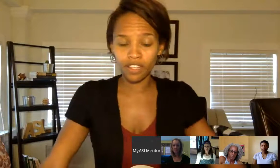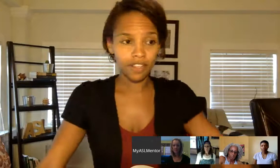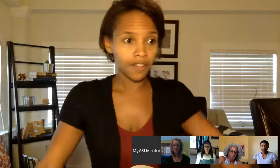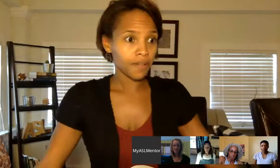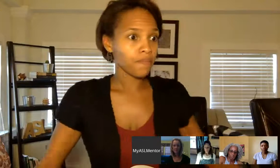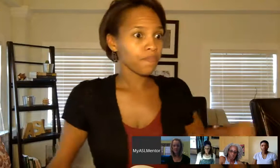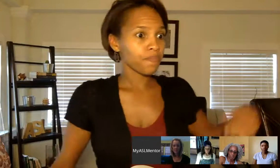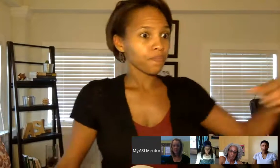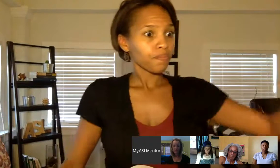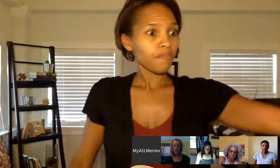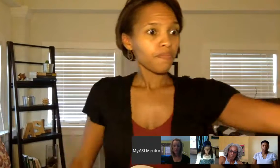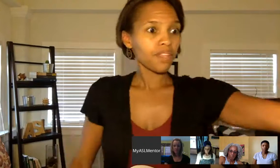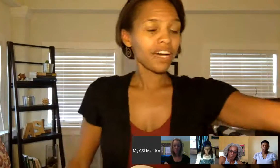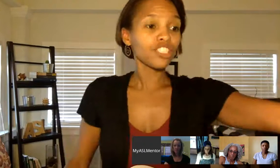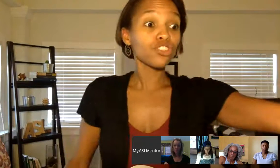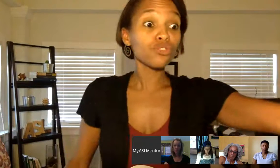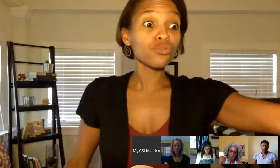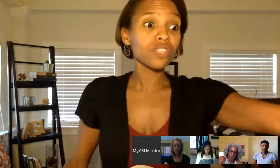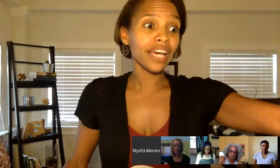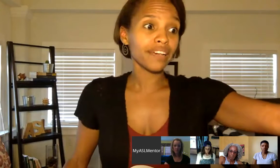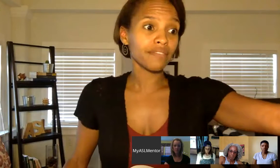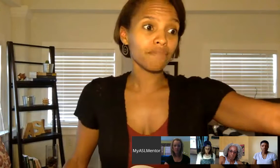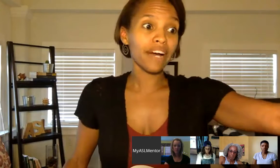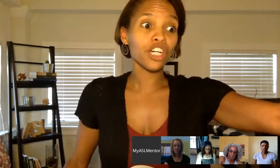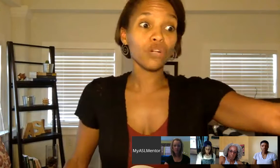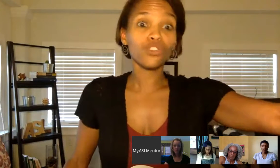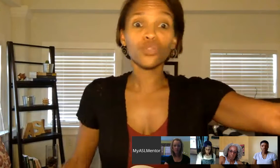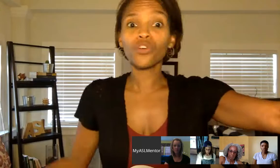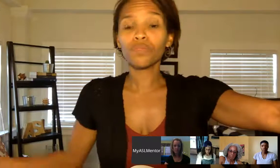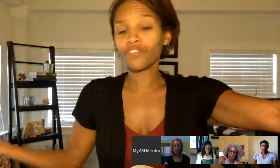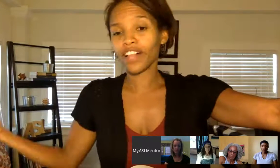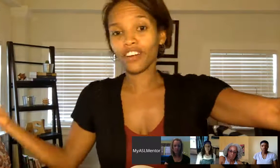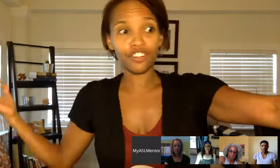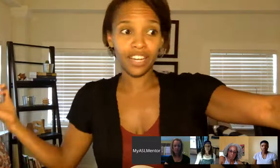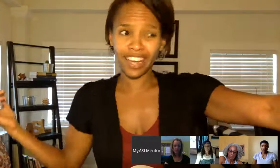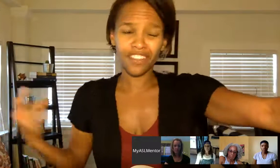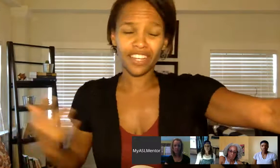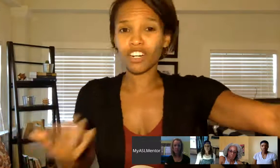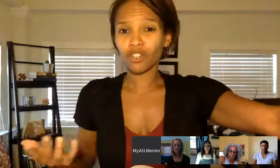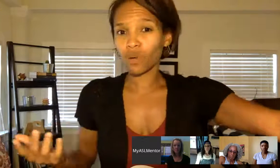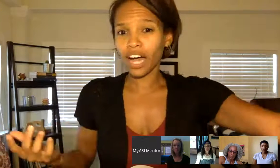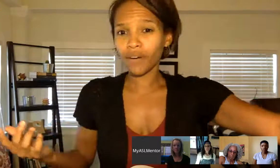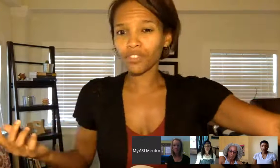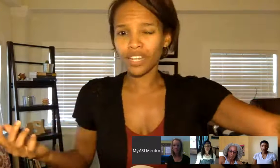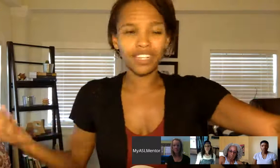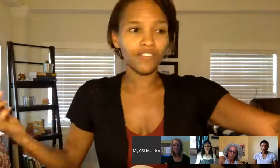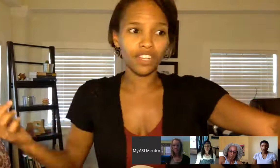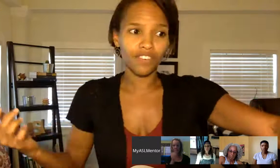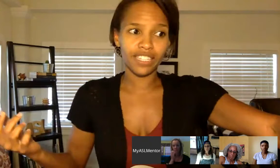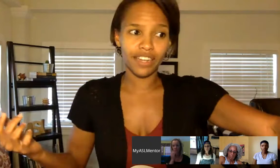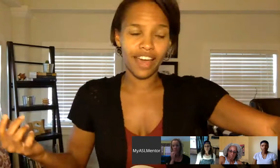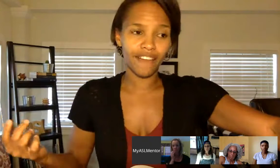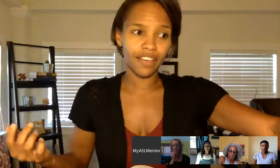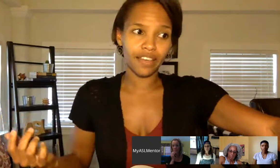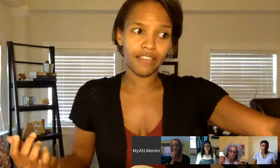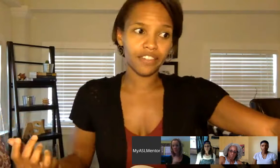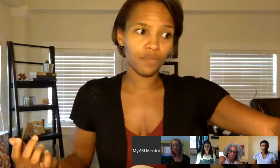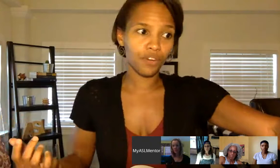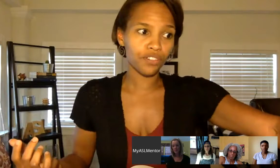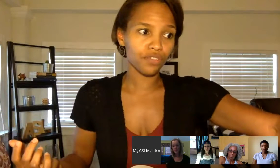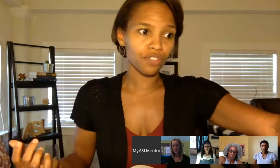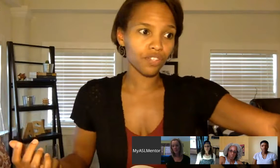well. I do like my go-to would be floundering, and I feel like I would do that even if I didn't have that